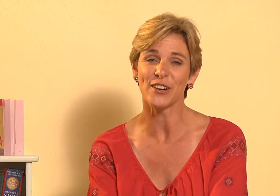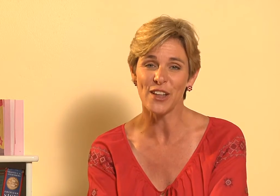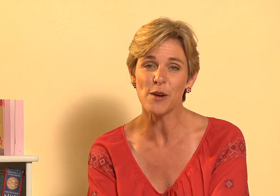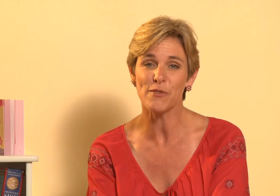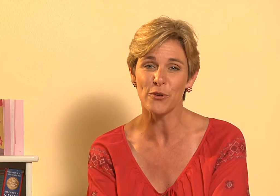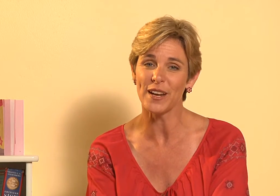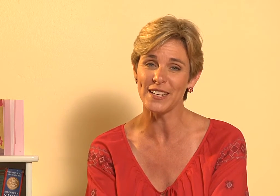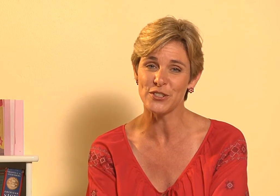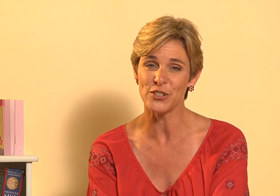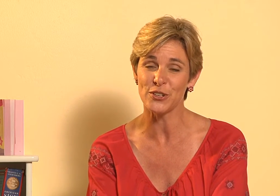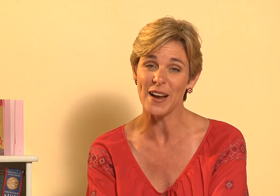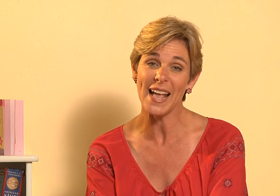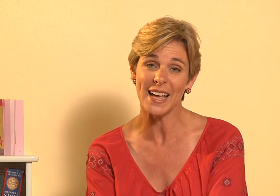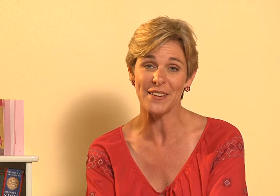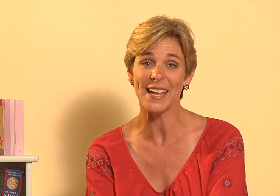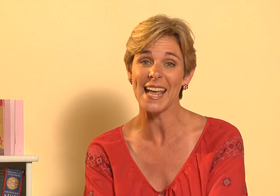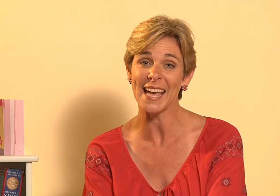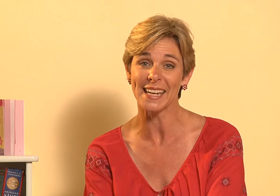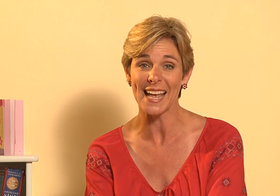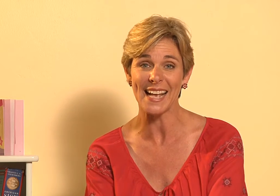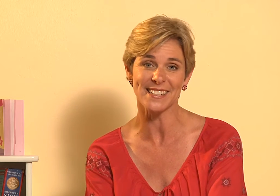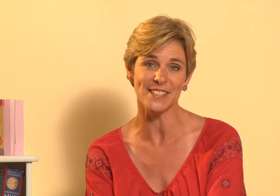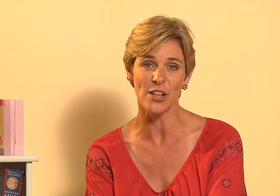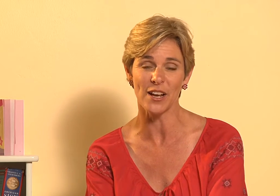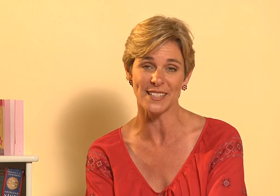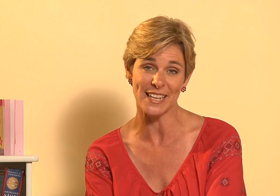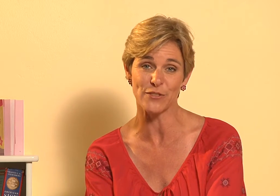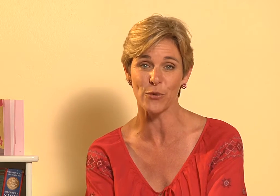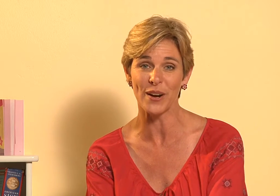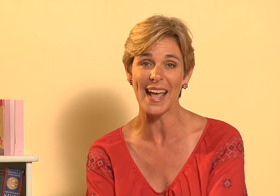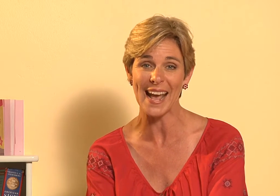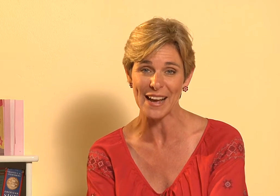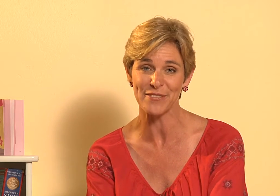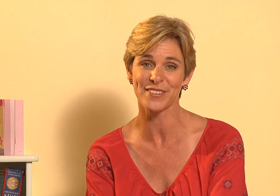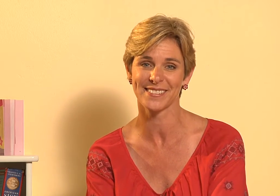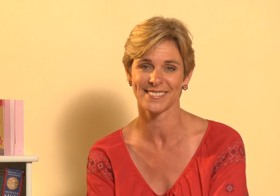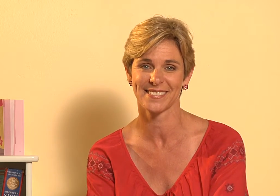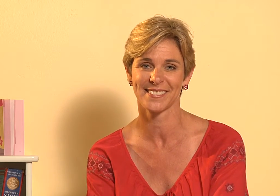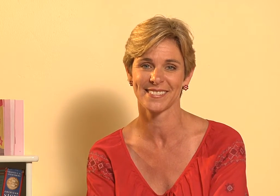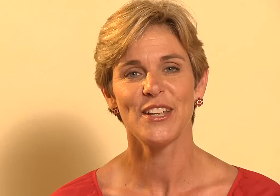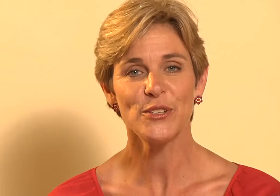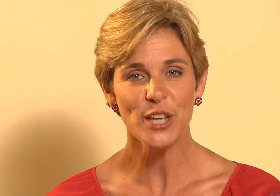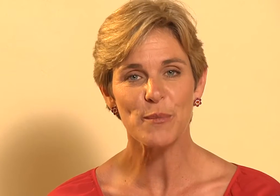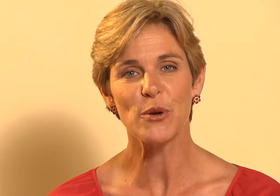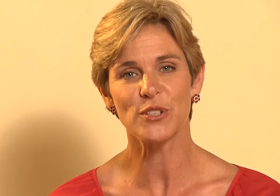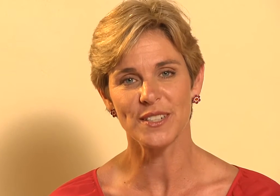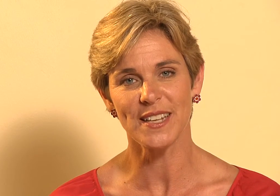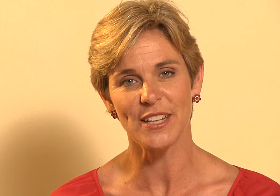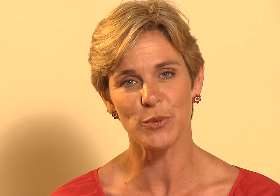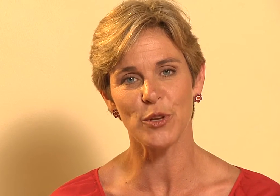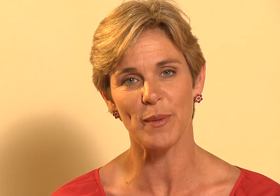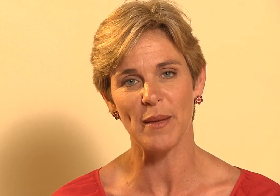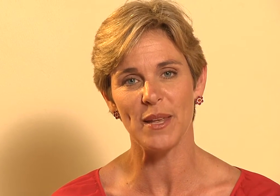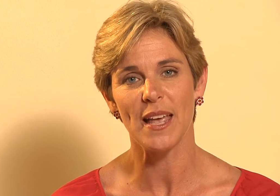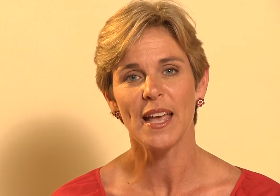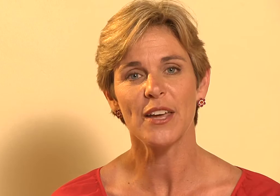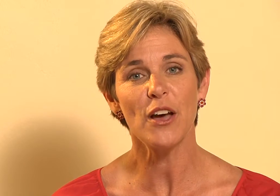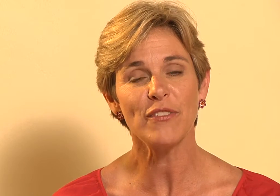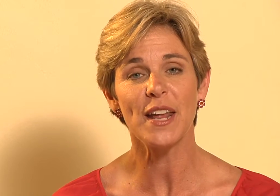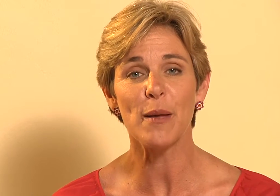long before age 2 and they can last as long as age 4.5. Using emotion signs with your baby can often help